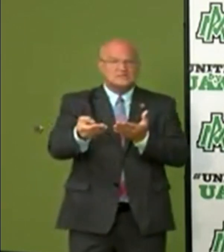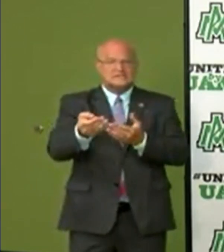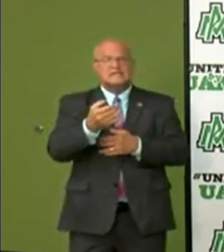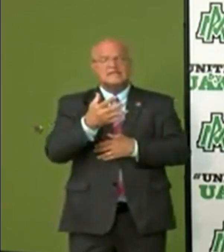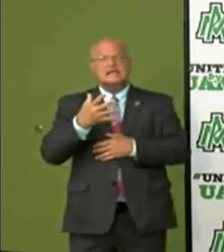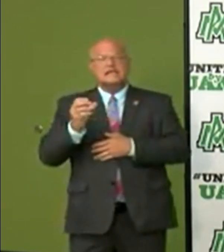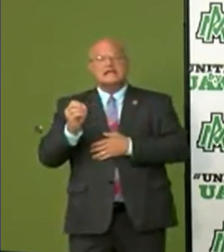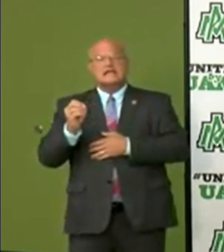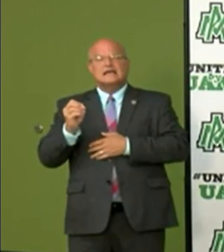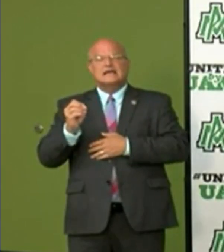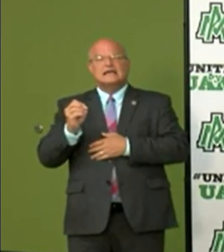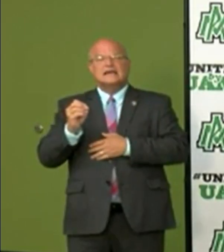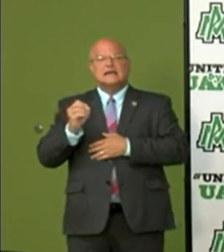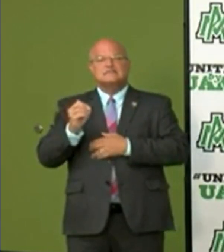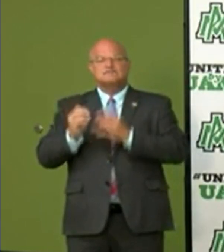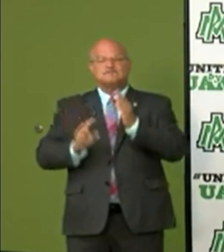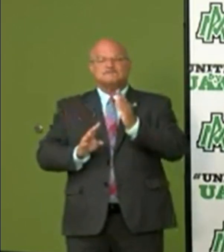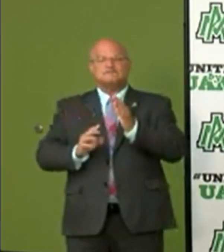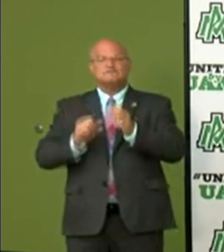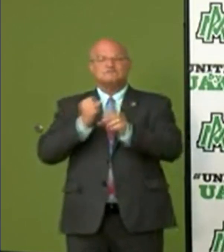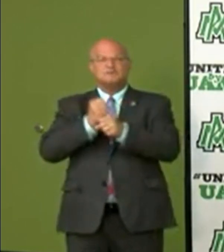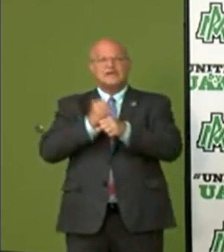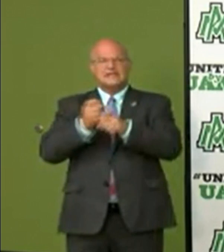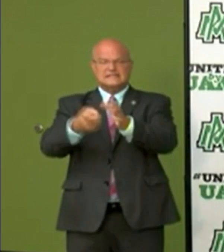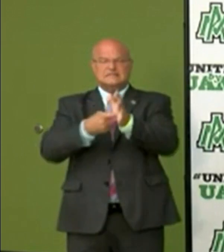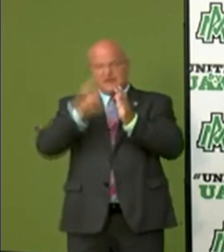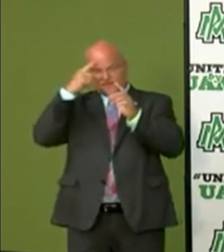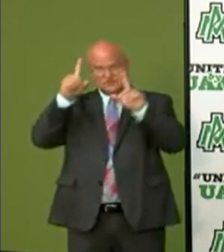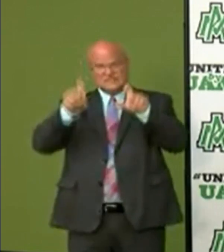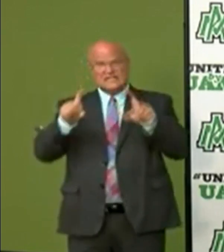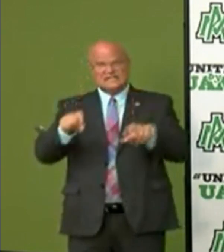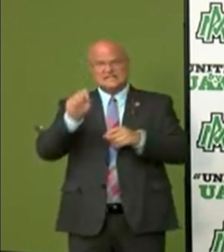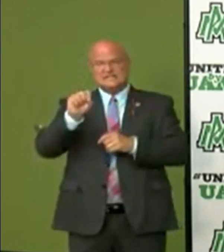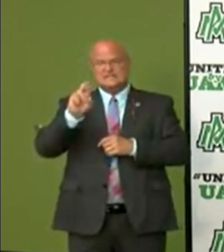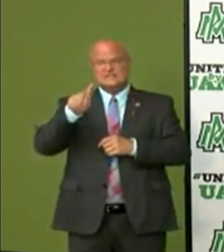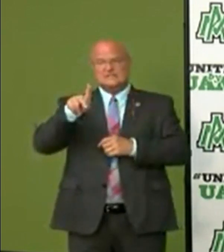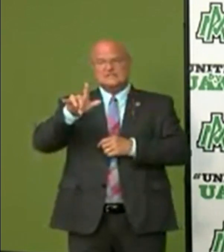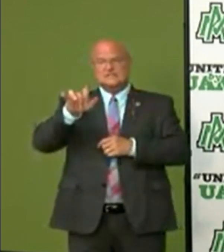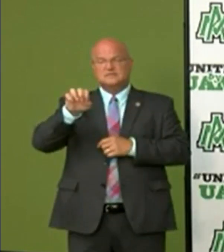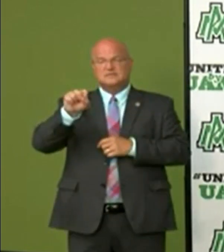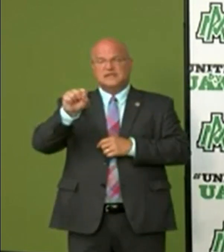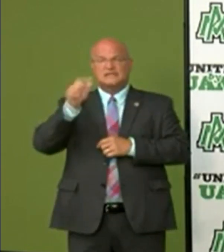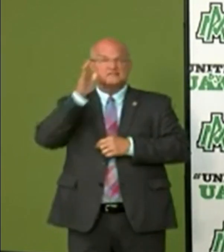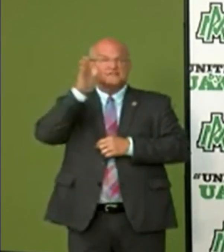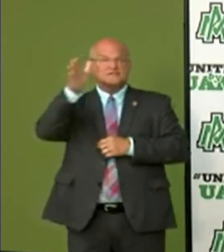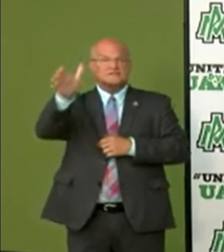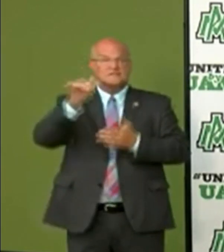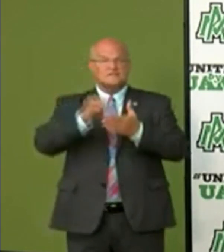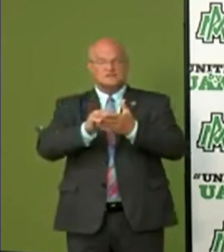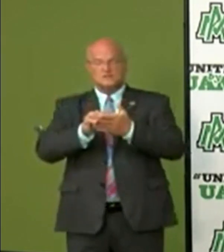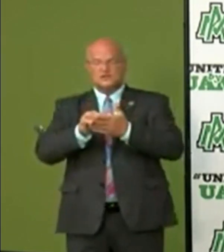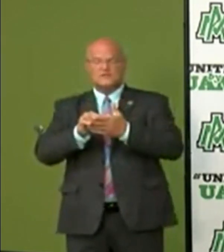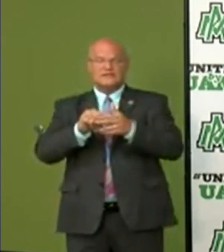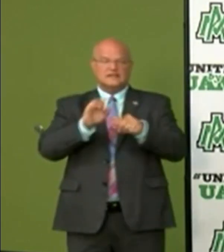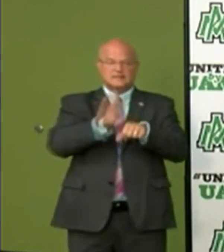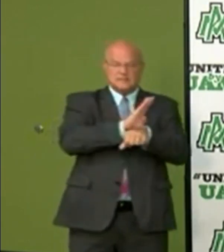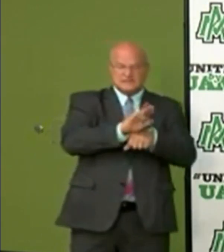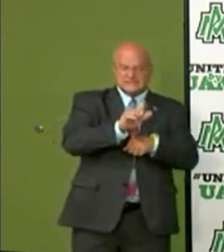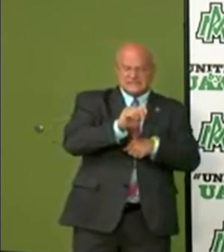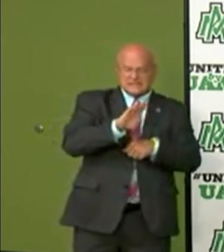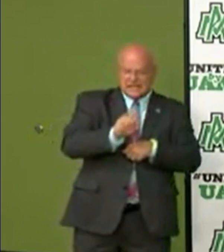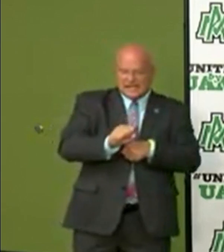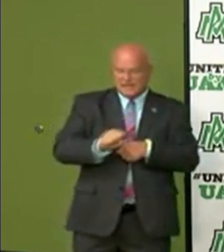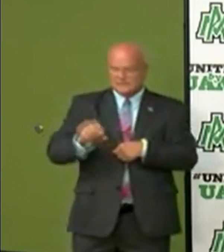and creating the demand for testing supplies in the future, so that the supplier and the commercial labs will